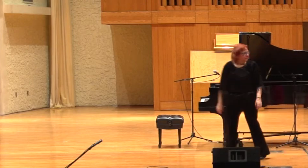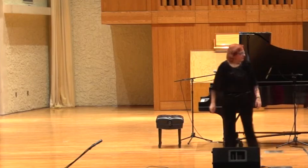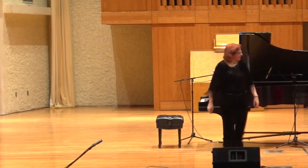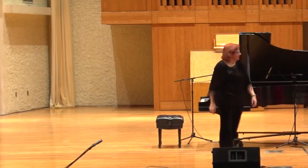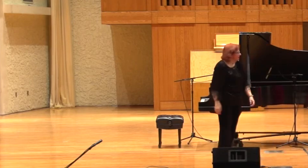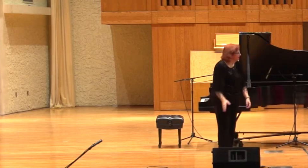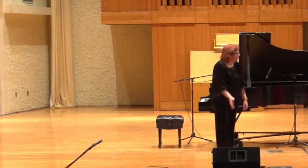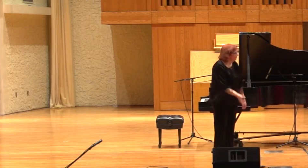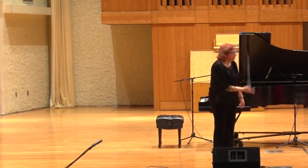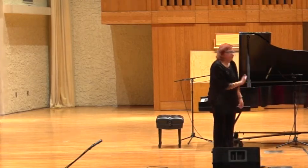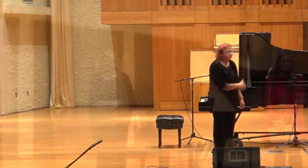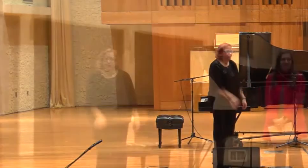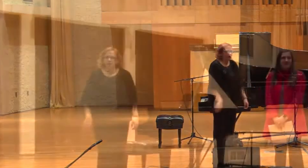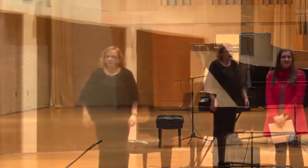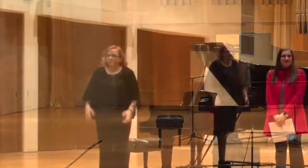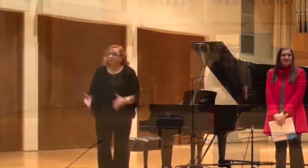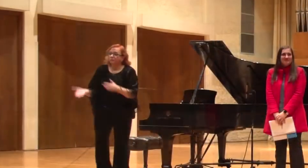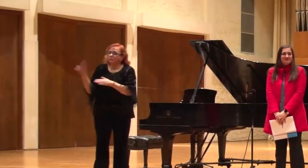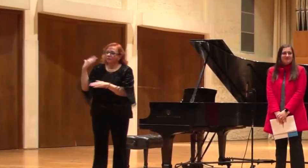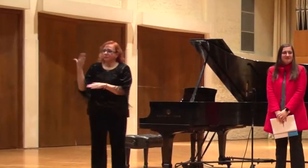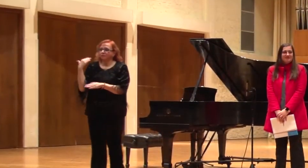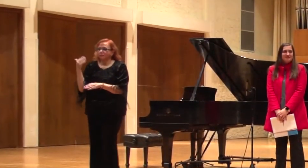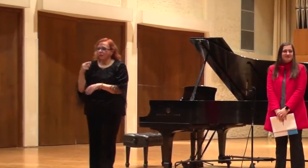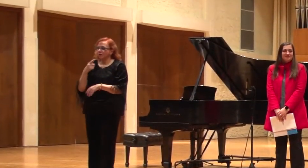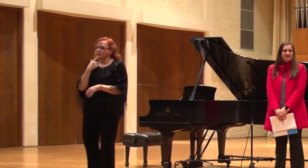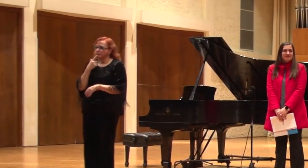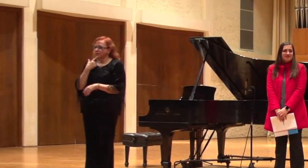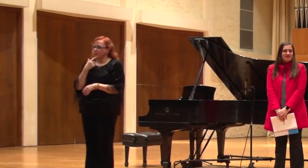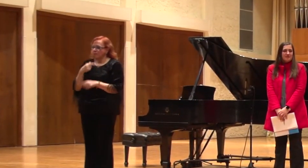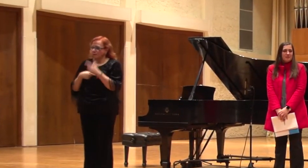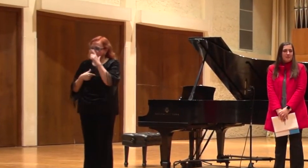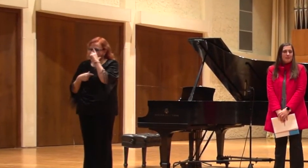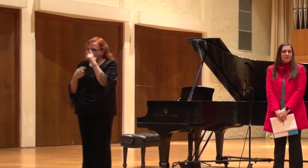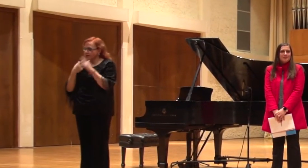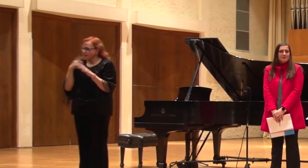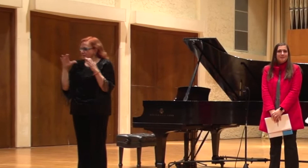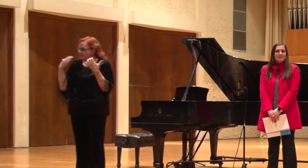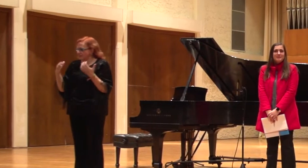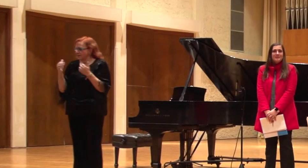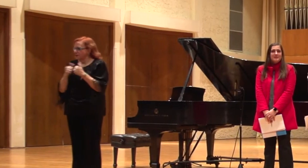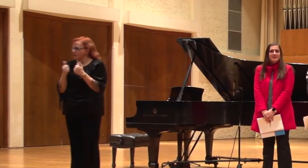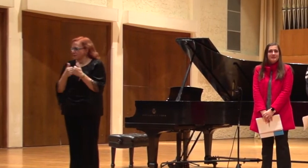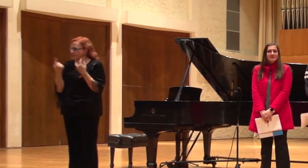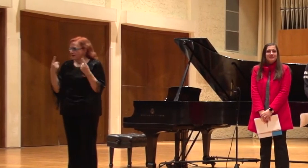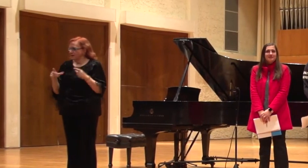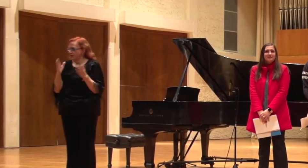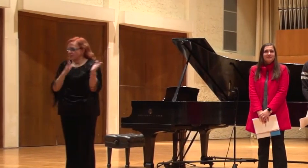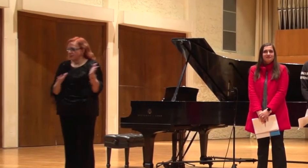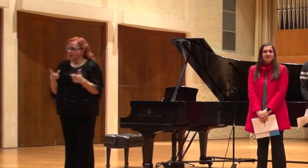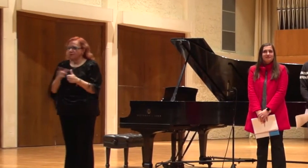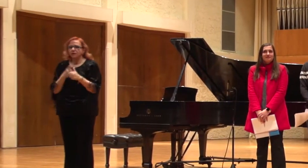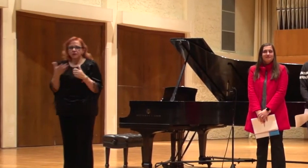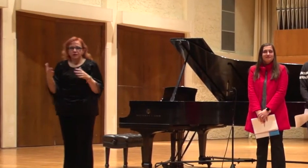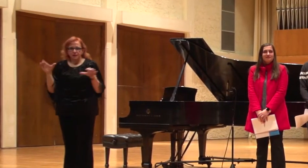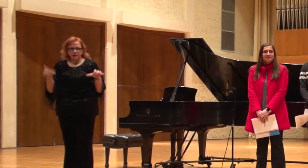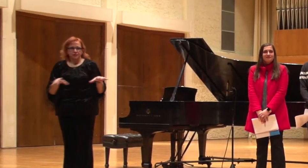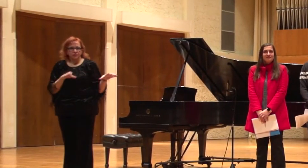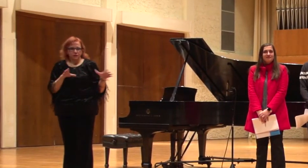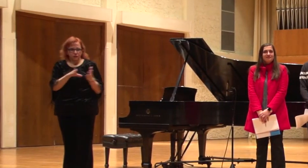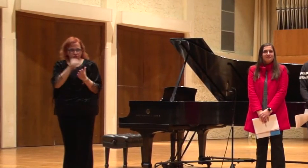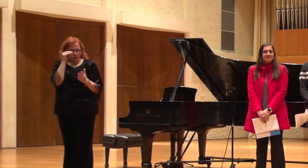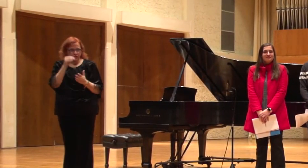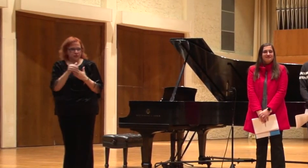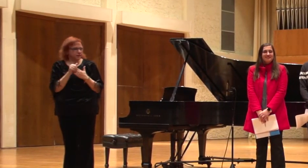So early on, we are told, I tell the class that with the event planning, one of the first things that they need to learn